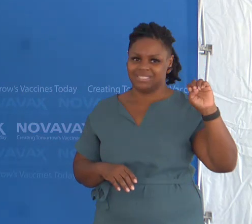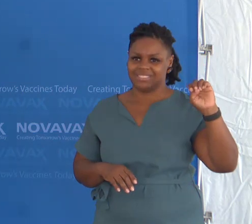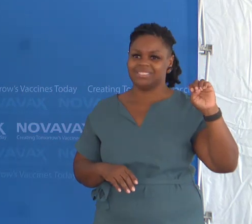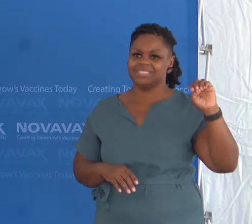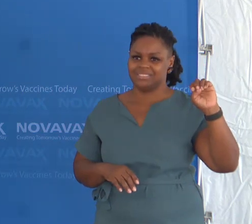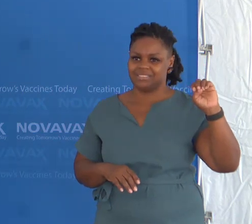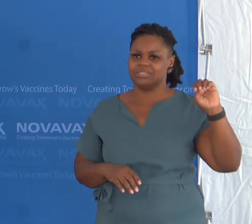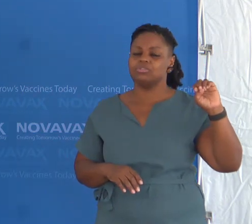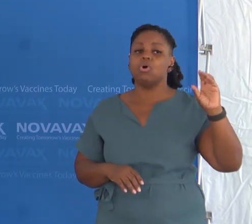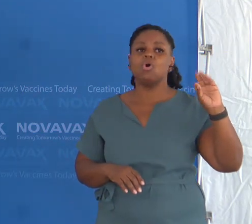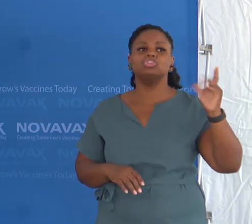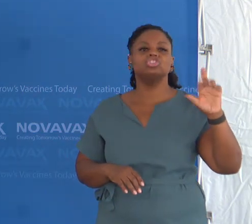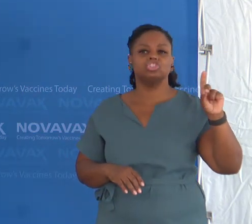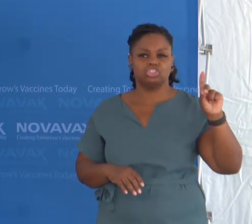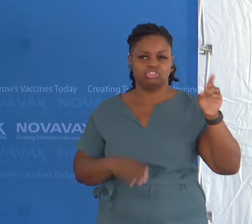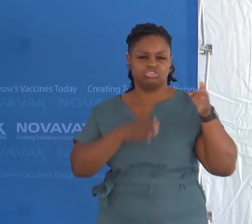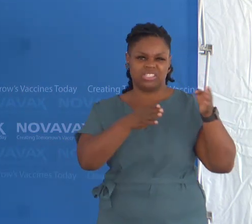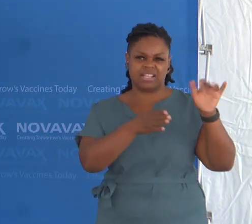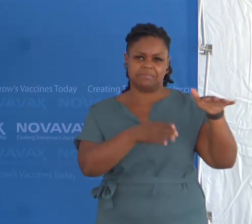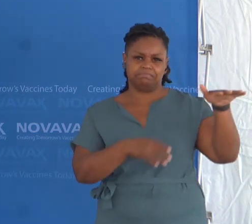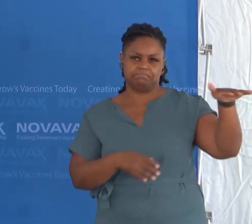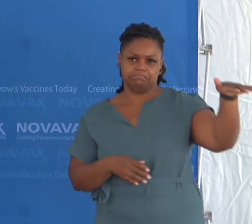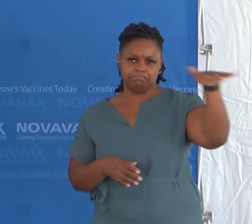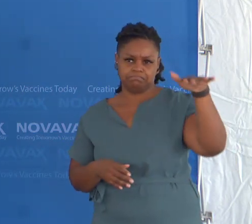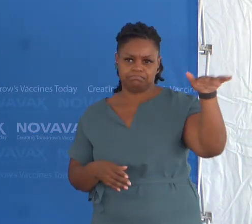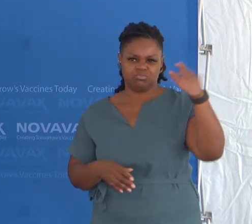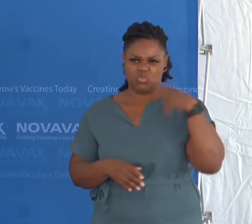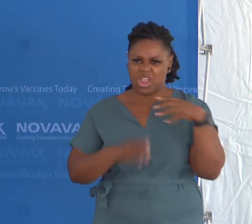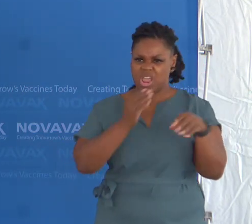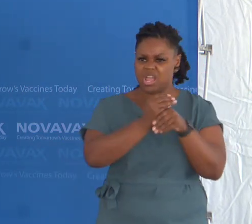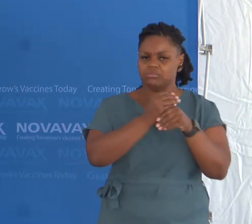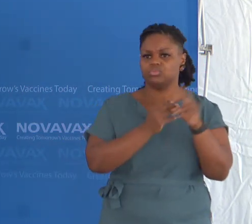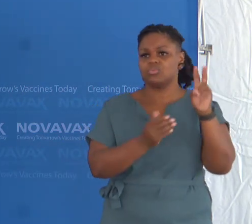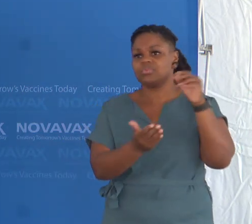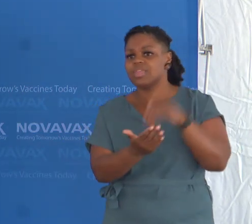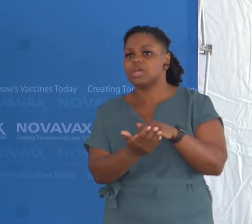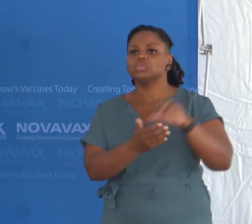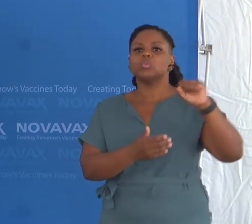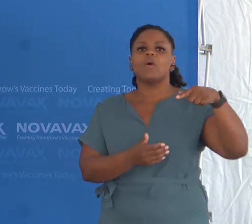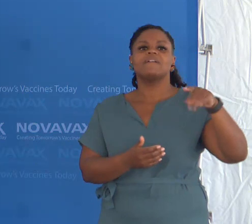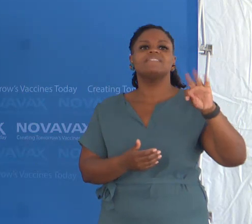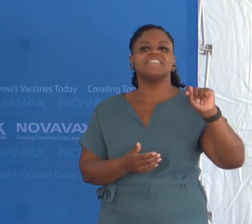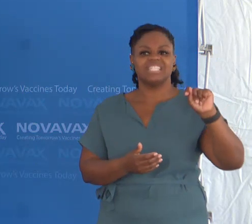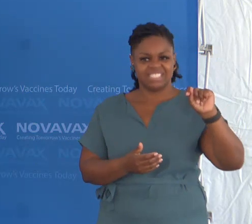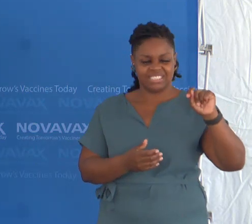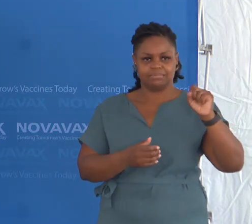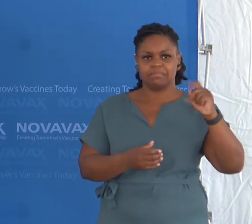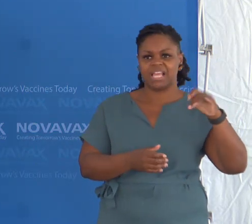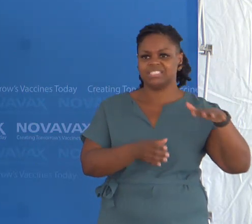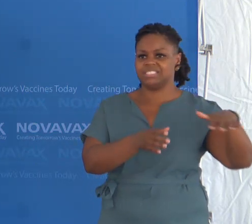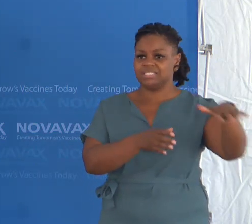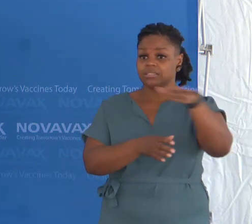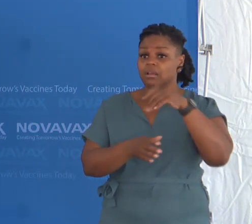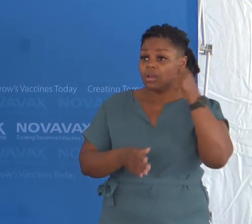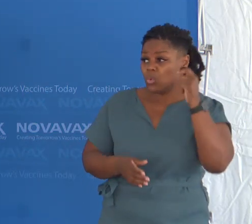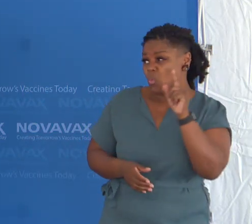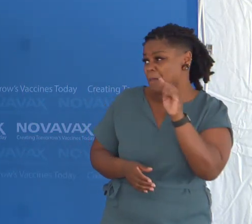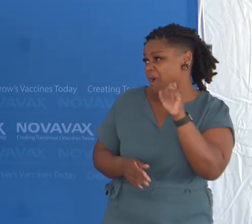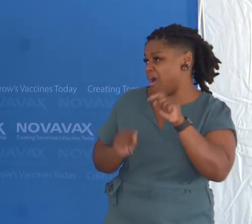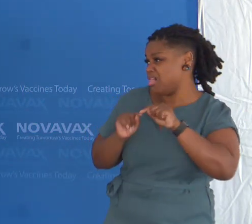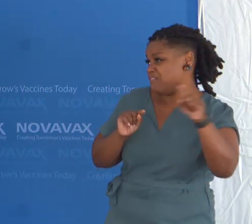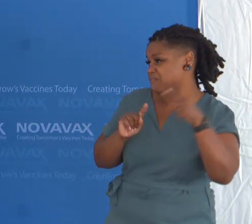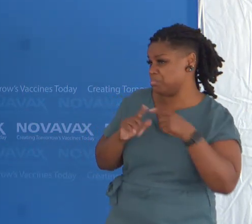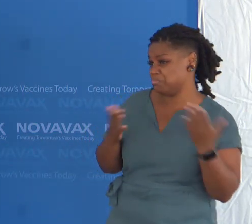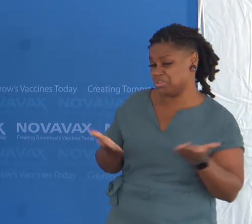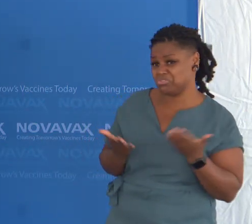of space, all within a mile of radius of here. So that's what we're doing. We don't